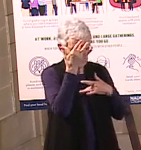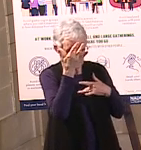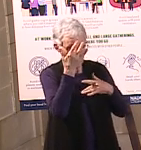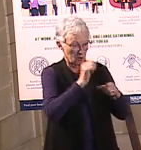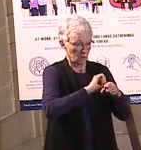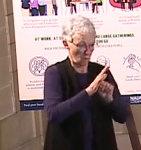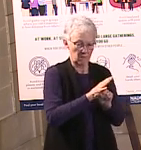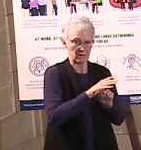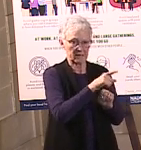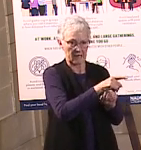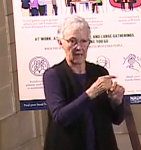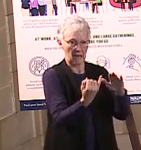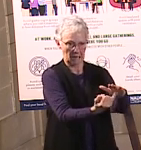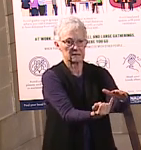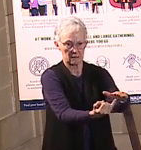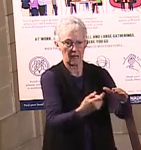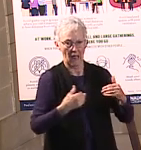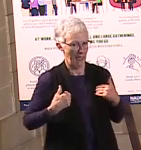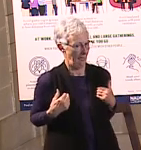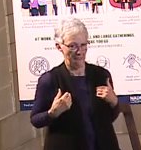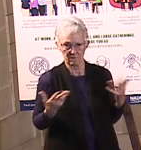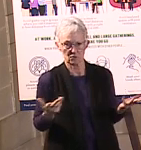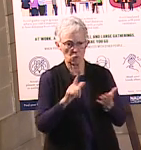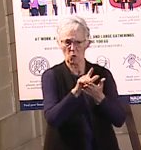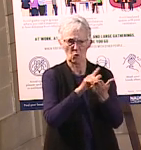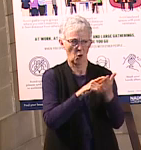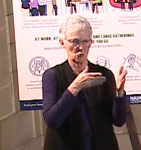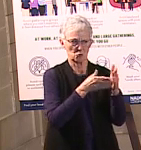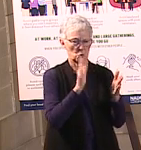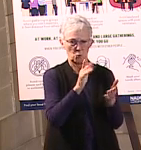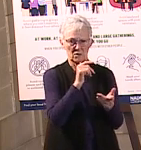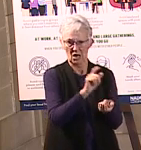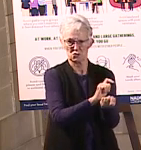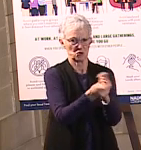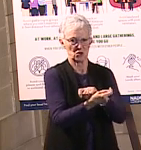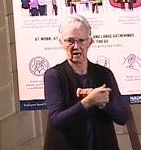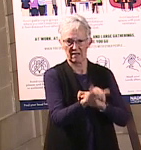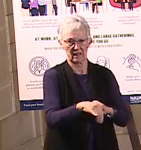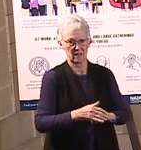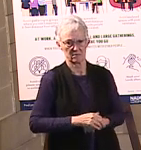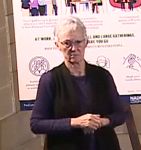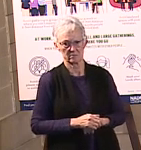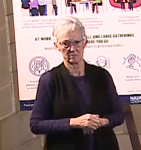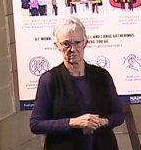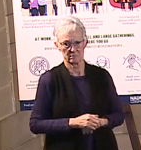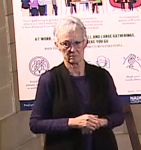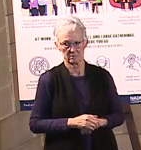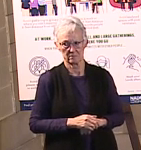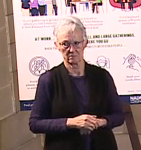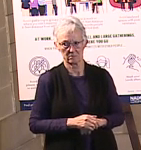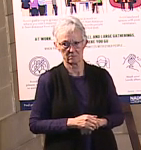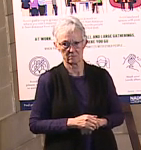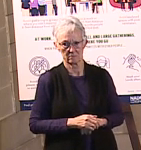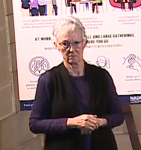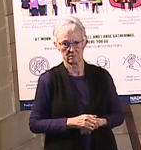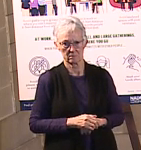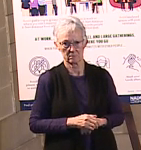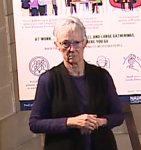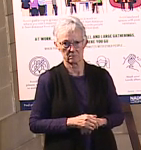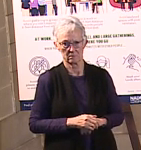so, again, a lawsuit wouldn't make any difference to that. And should those inmates be now included